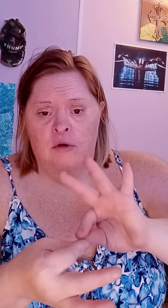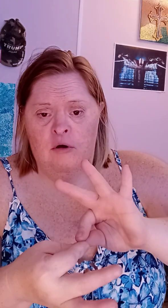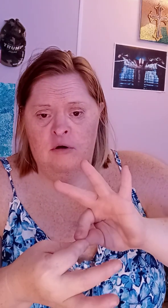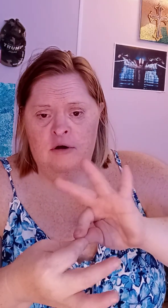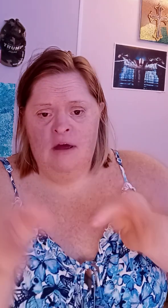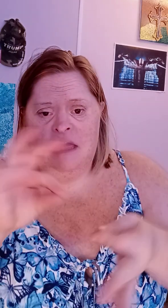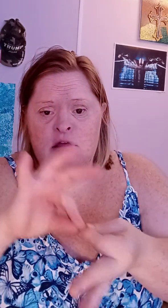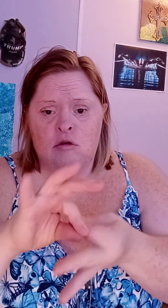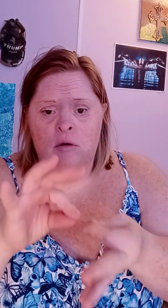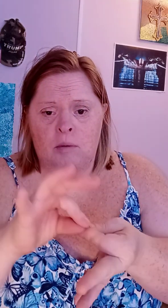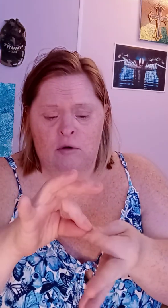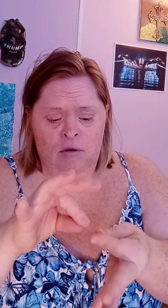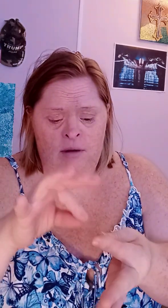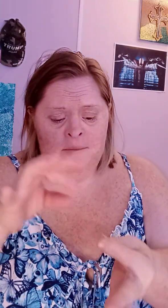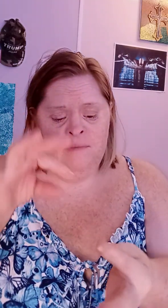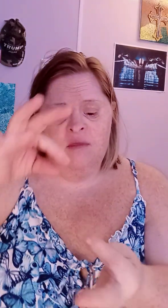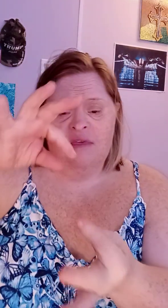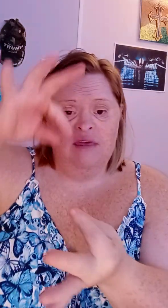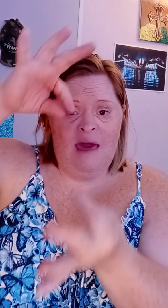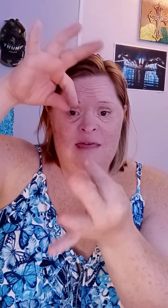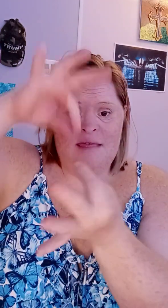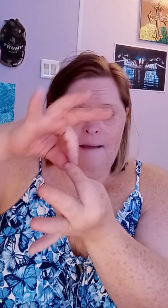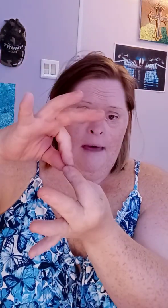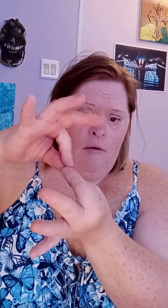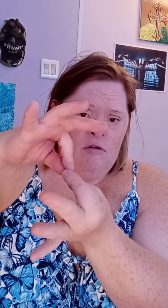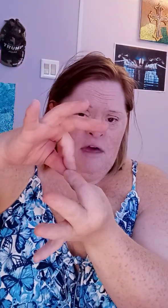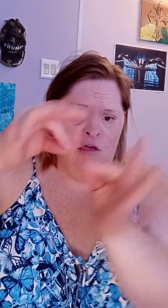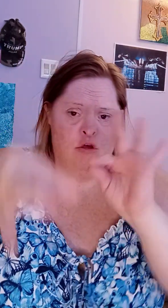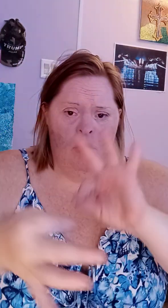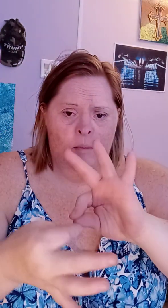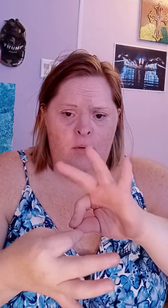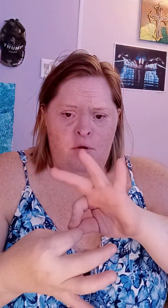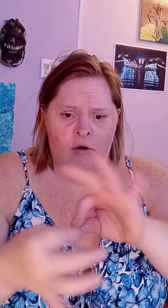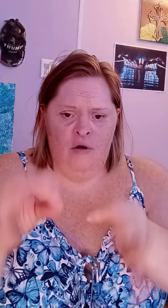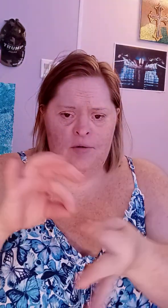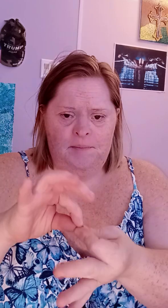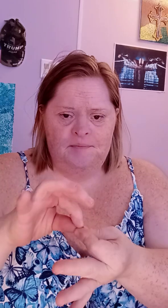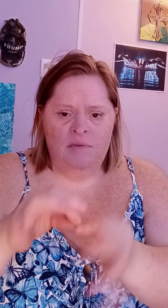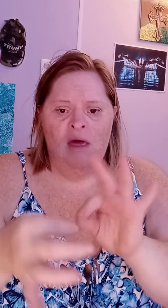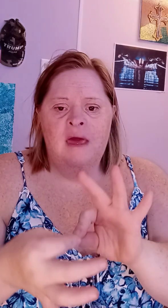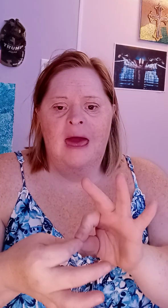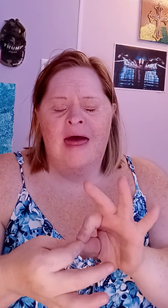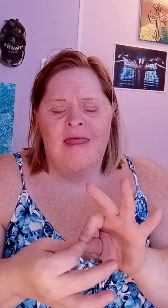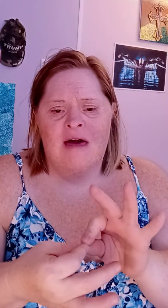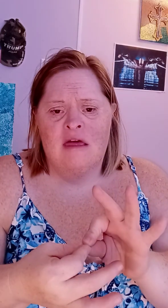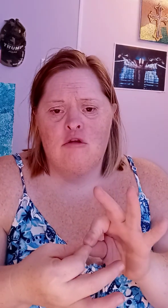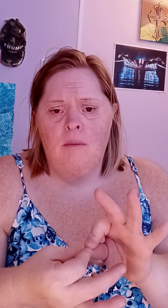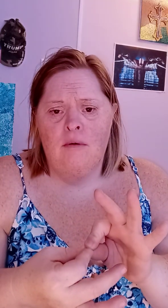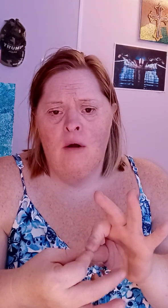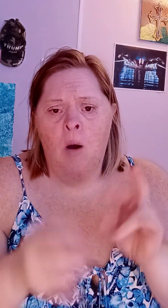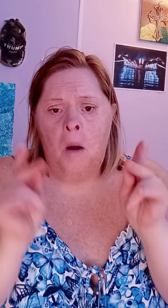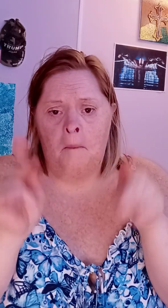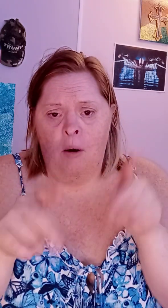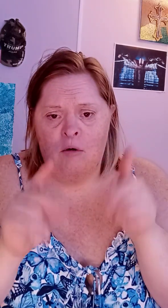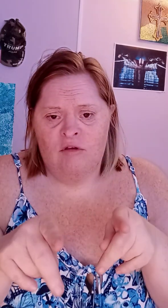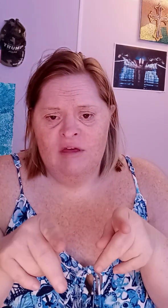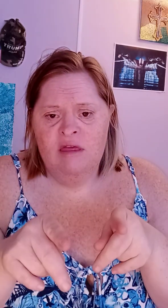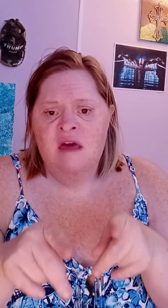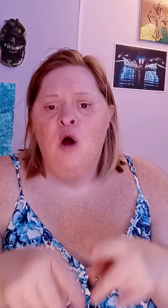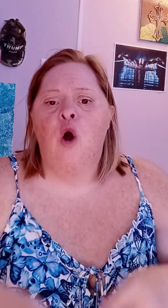interpreter. Interpreter. This is a sign language interpreter. And that interpreter person